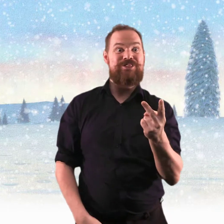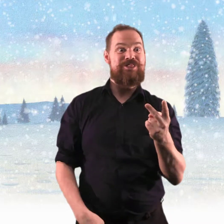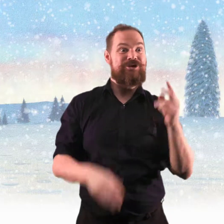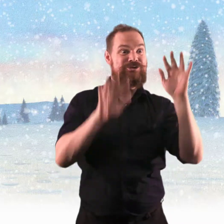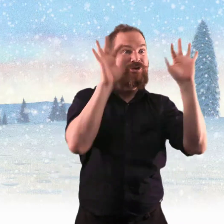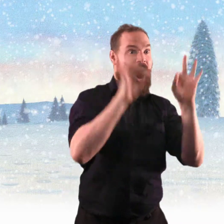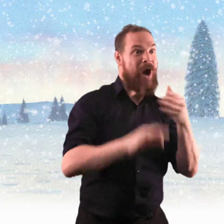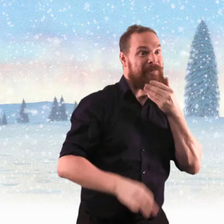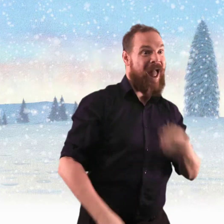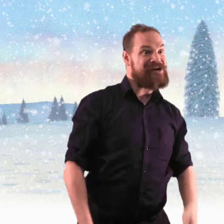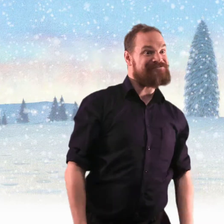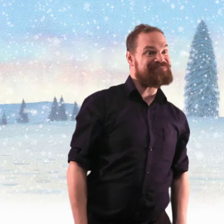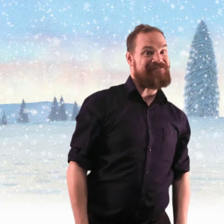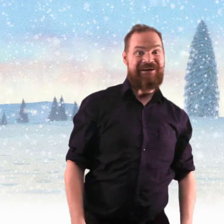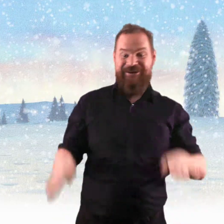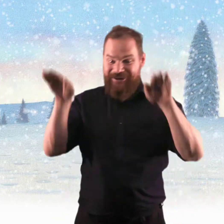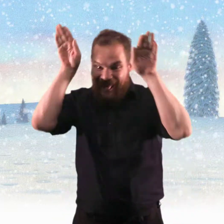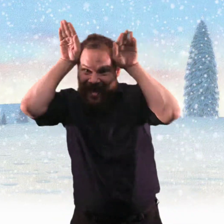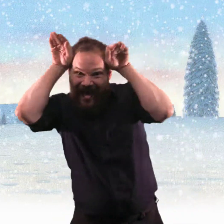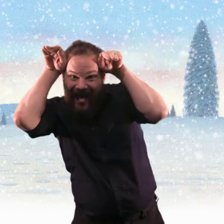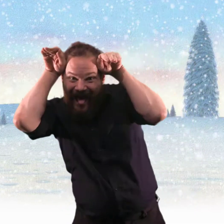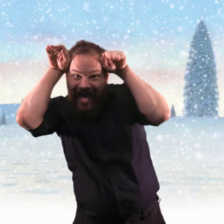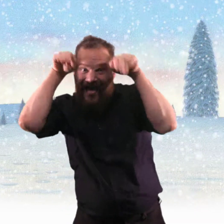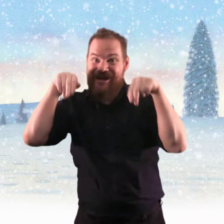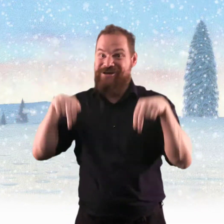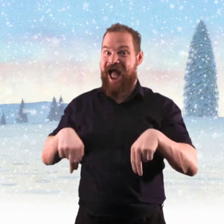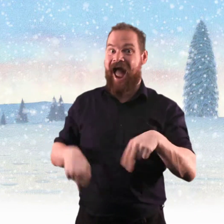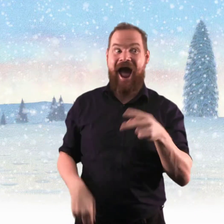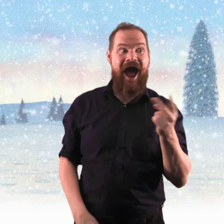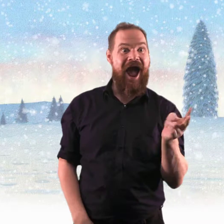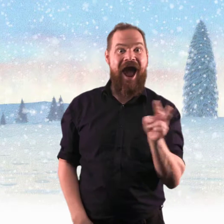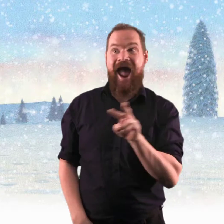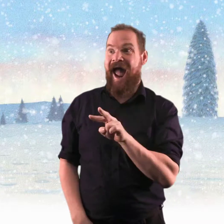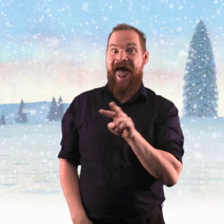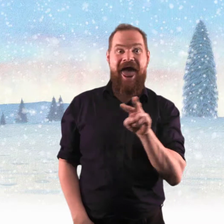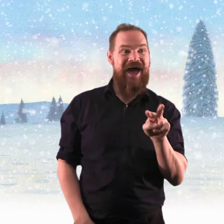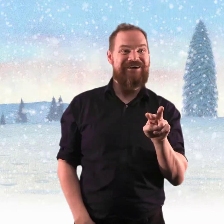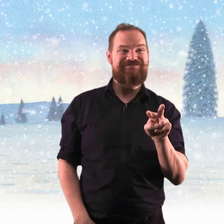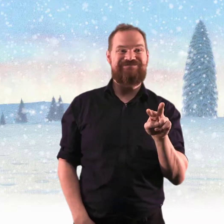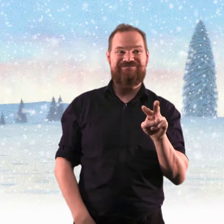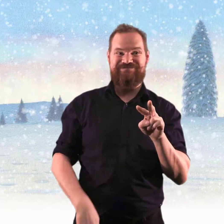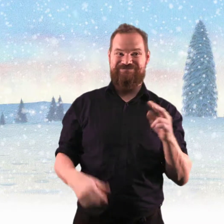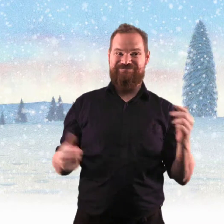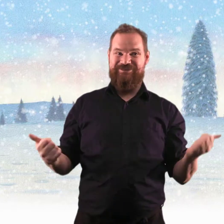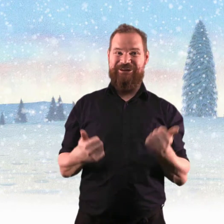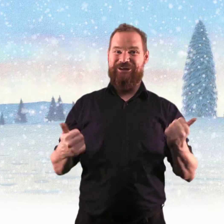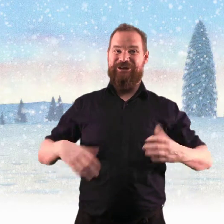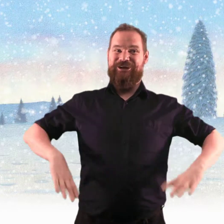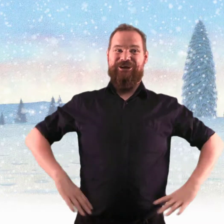He now had both a snowman and a Snowdog, all finished and perfect.